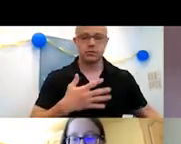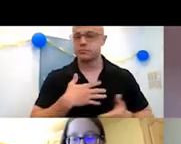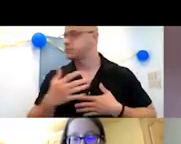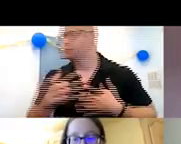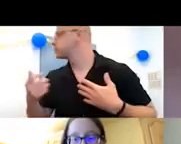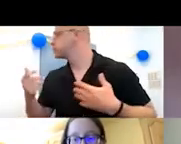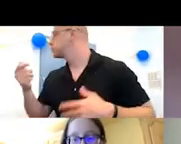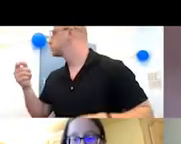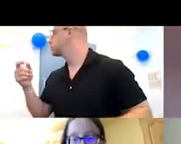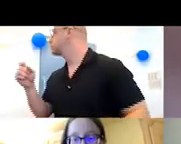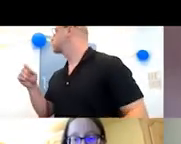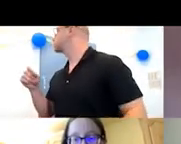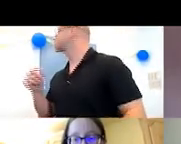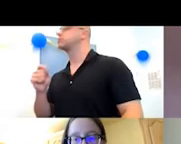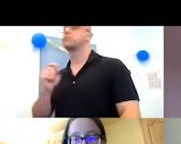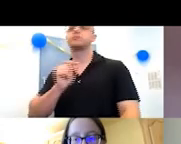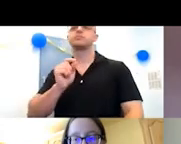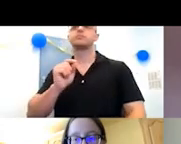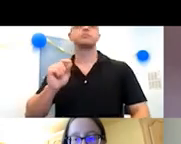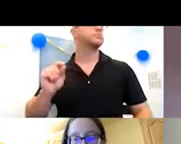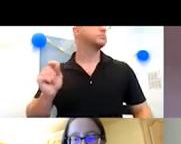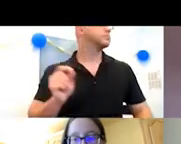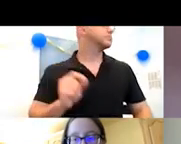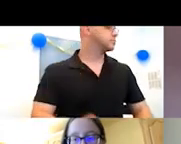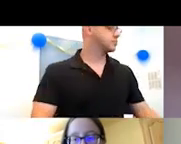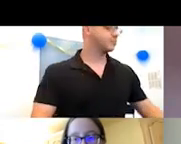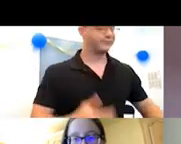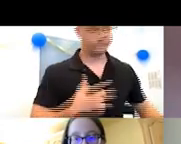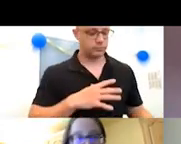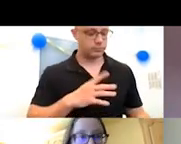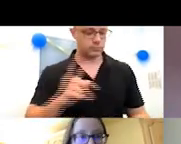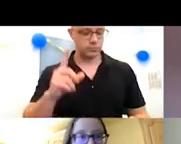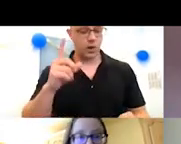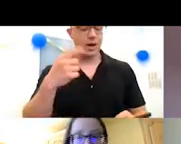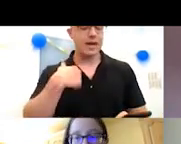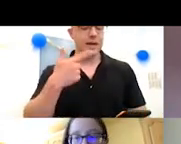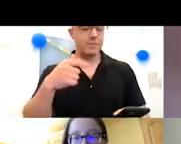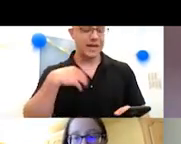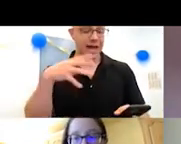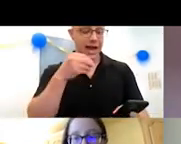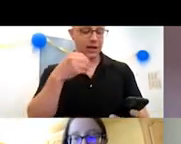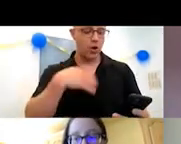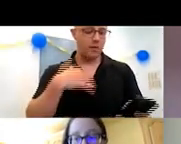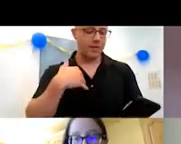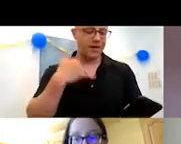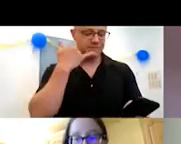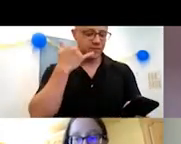Any more, let's see, hold on 1 second. Pen and paper.